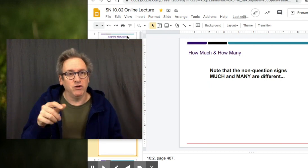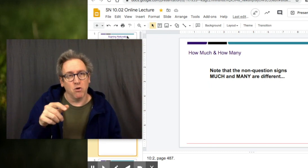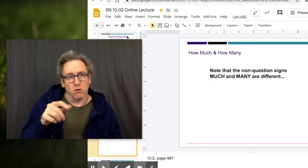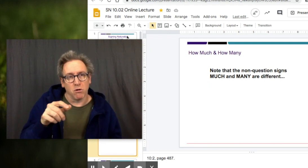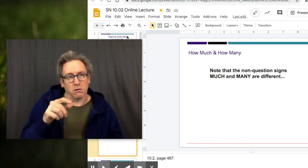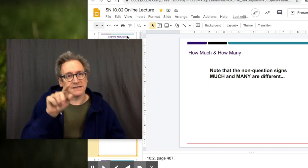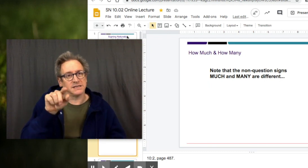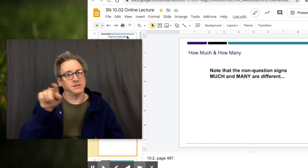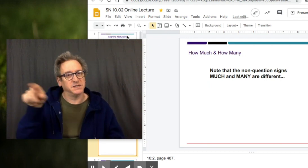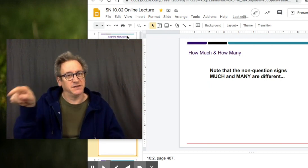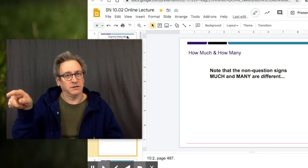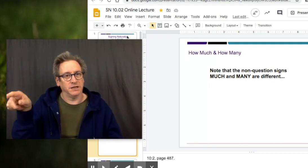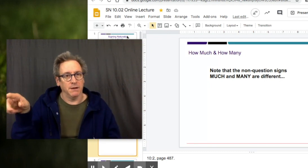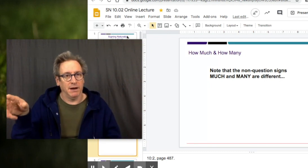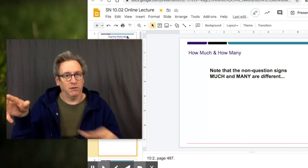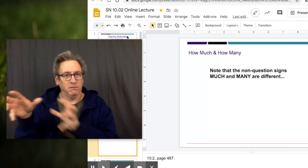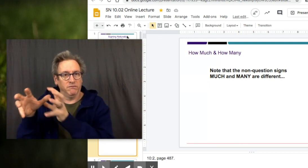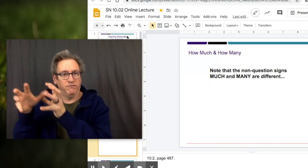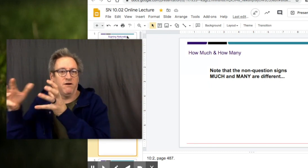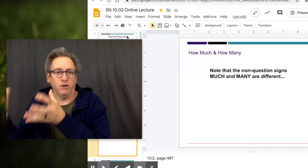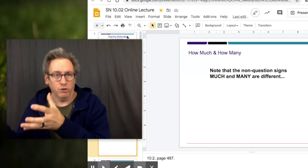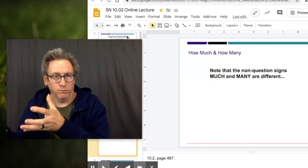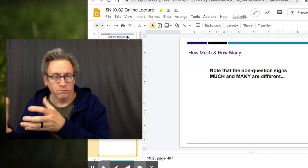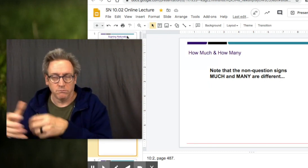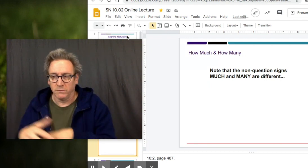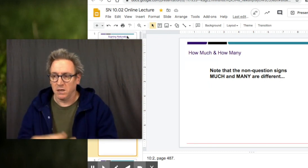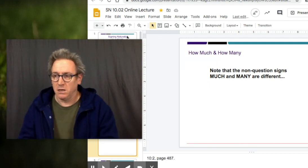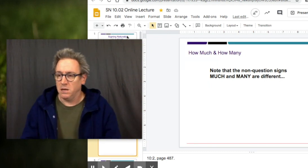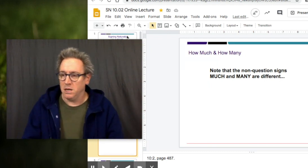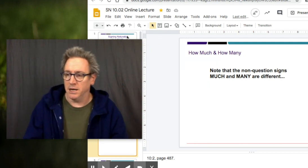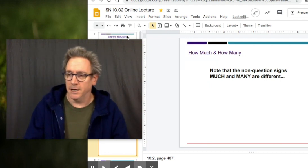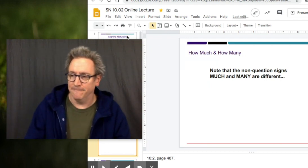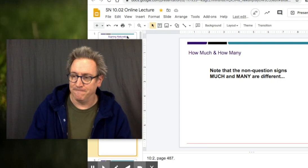if you're asking specifically about volume.